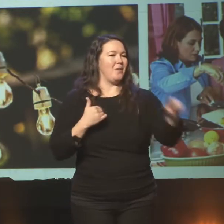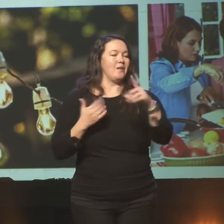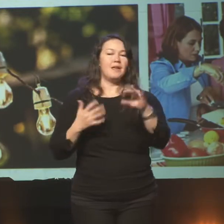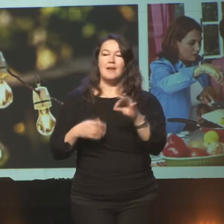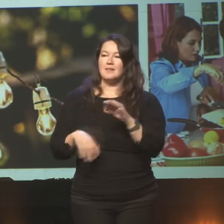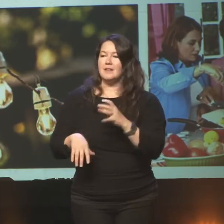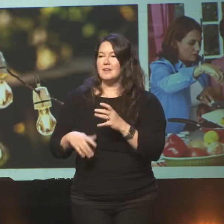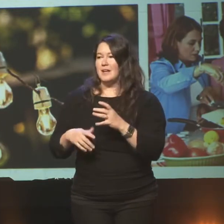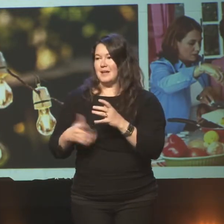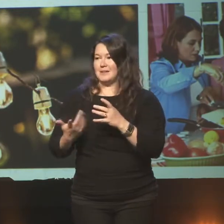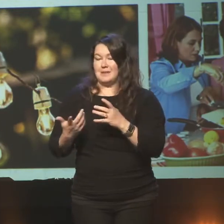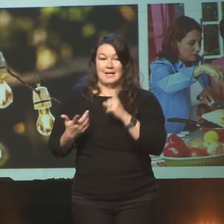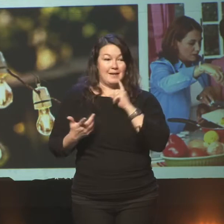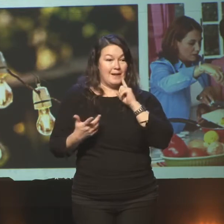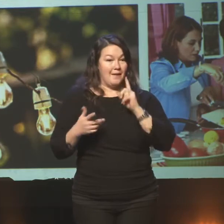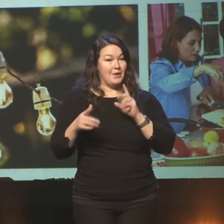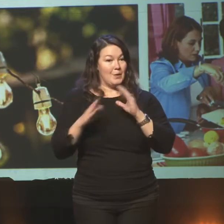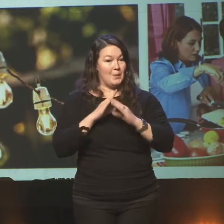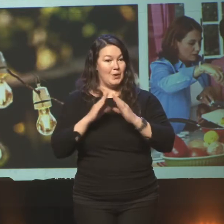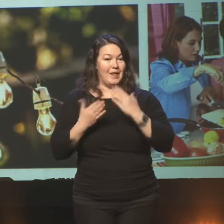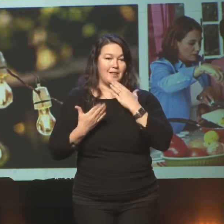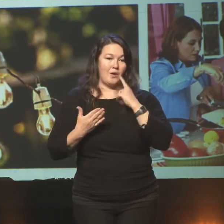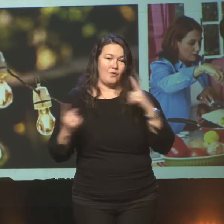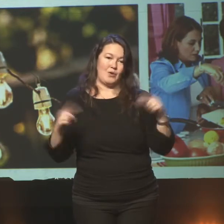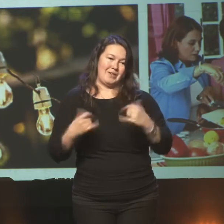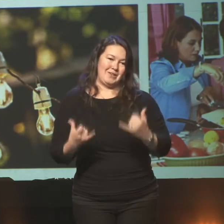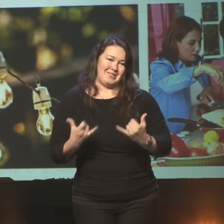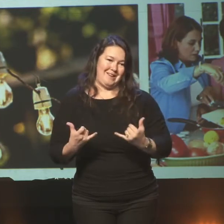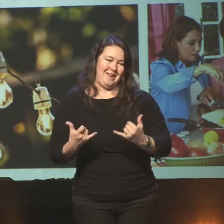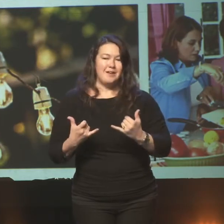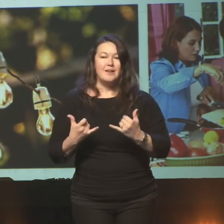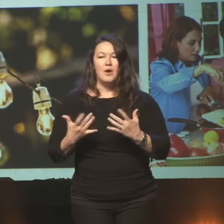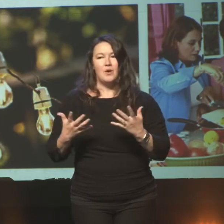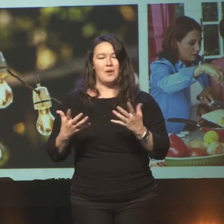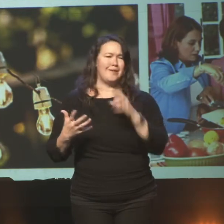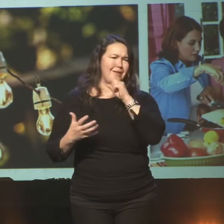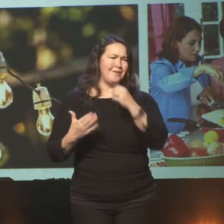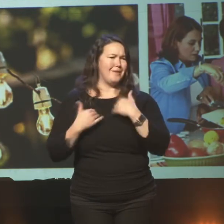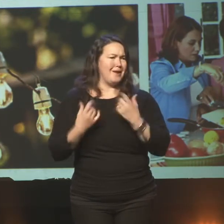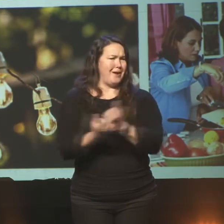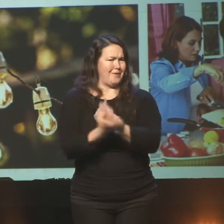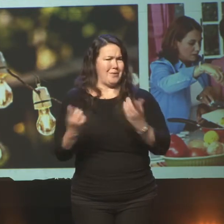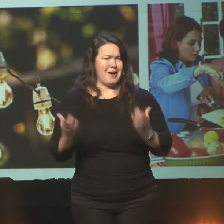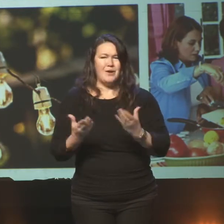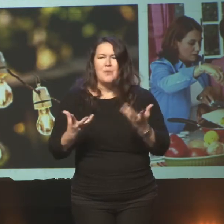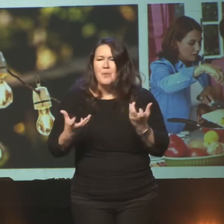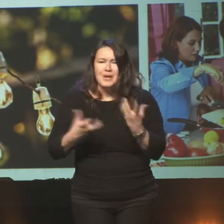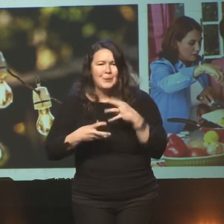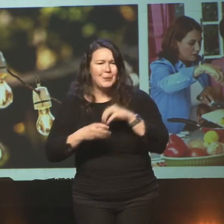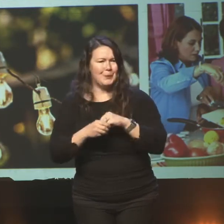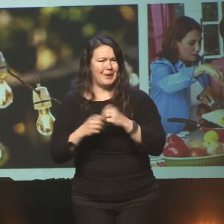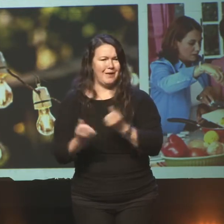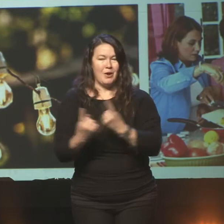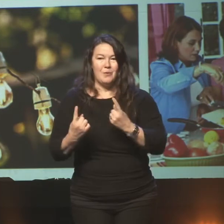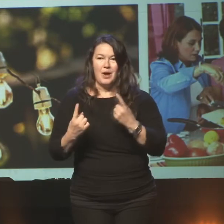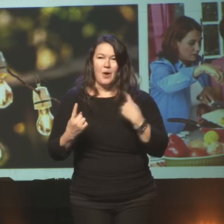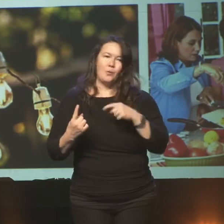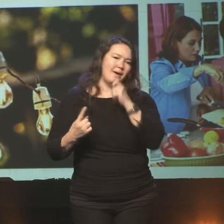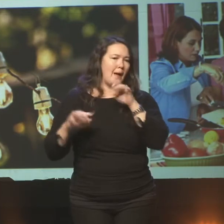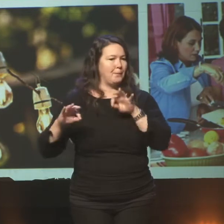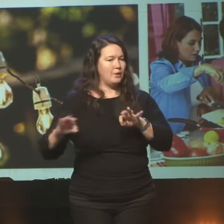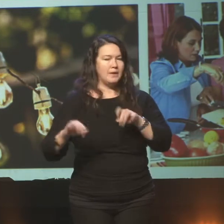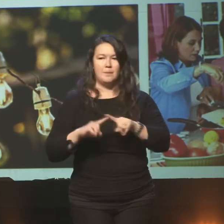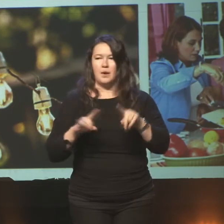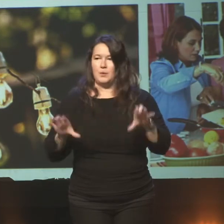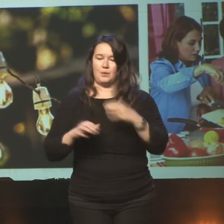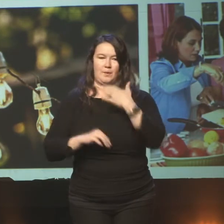non-hearing community, thank you so much for being here today. We love having everybody with us. One of our values is inclusion, and we're just growing and learning. We don't do it perfect, but we're trying